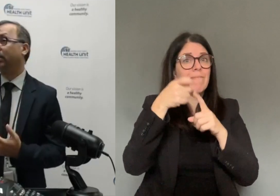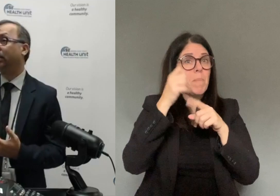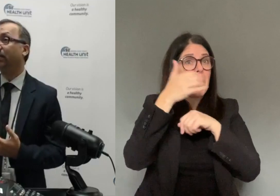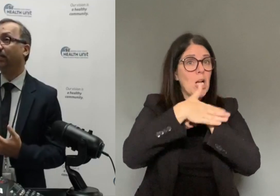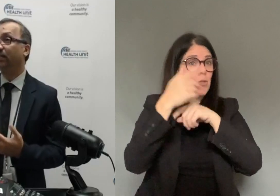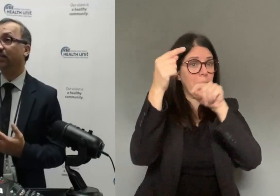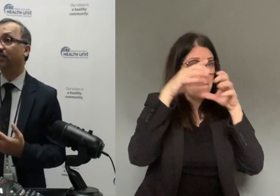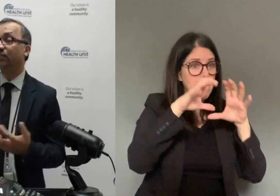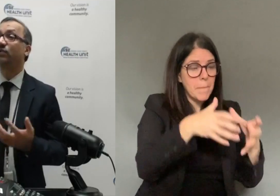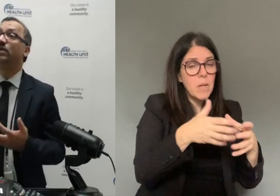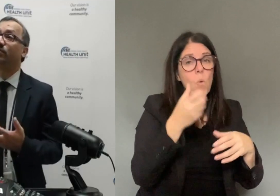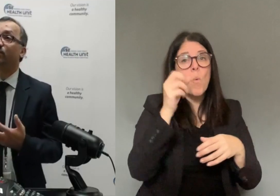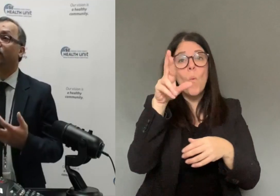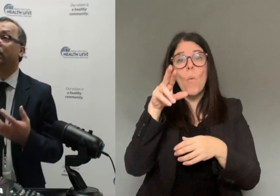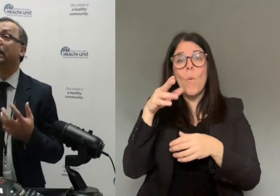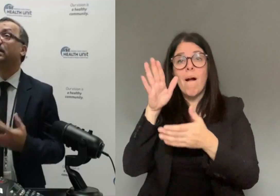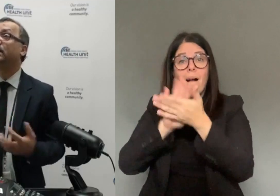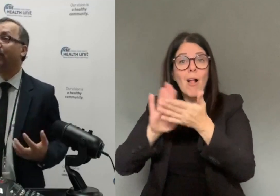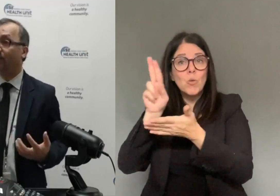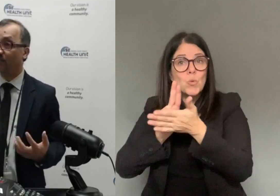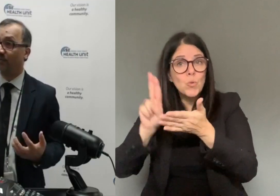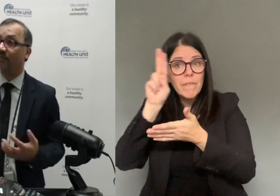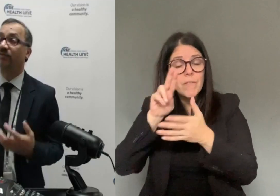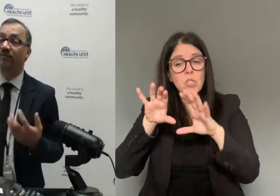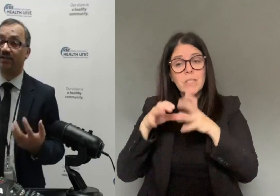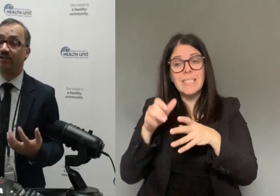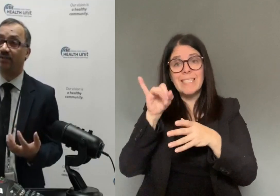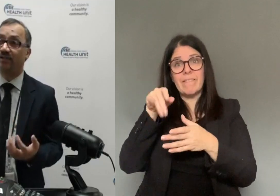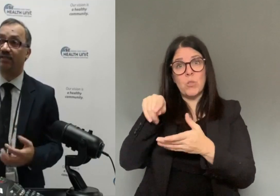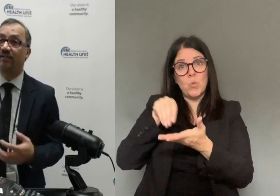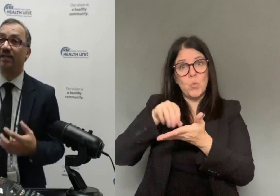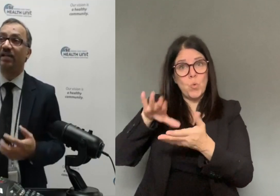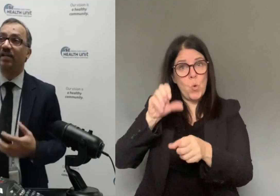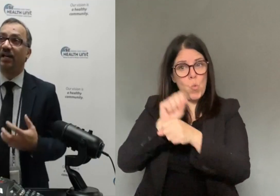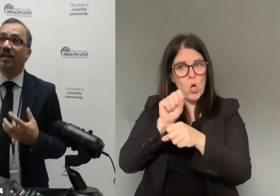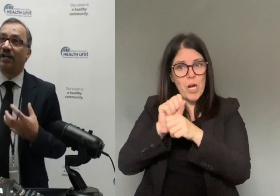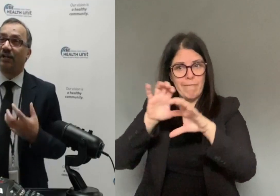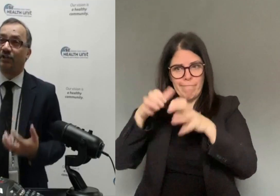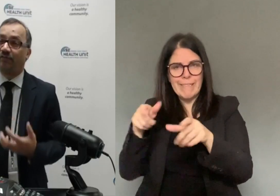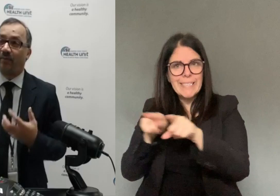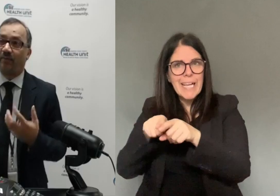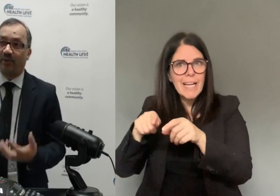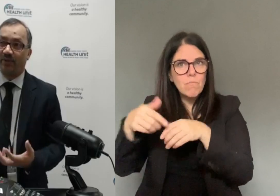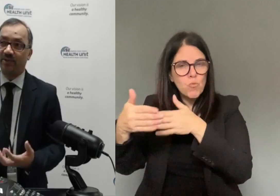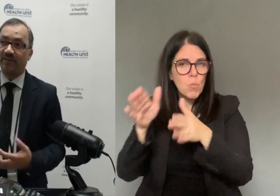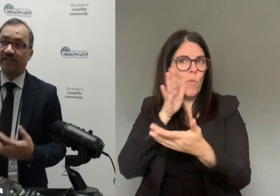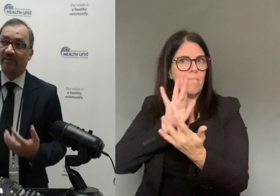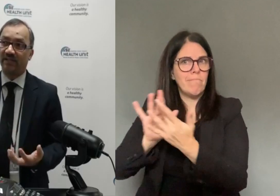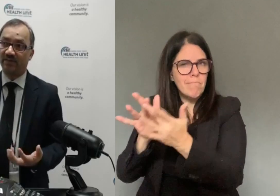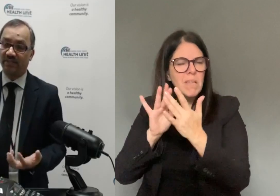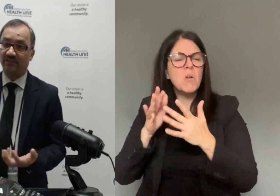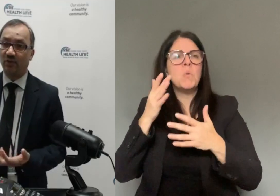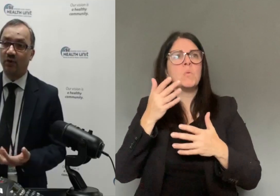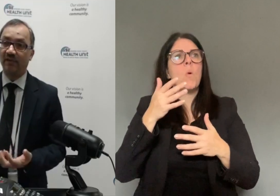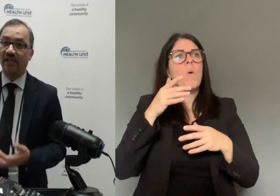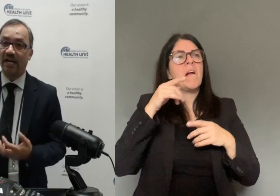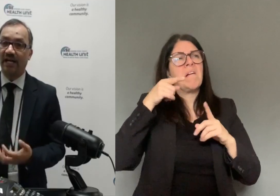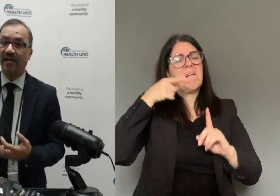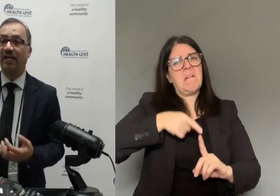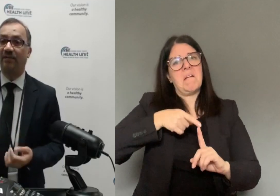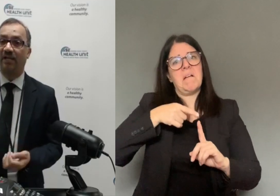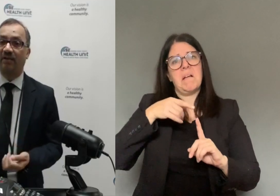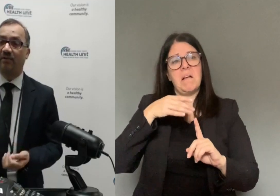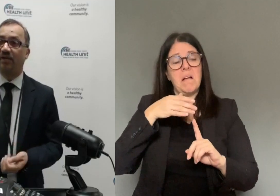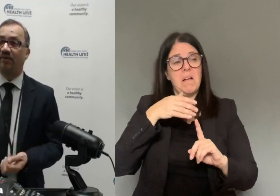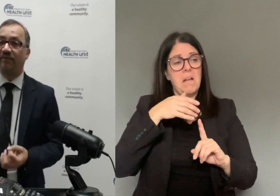the students who were in the same room for a certain period of time. So from a border perspective, especially for COVID, I